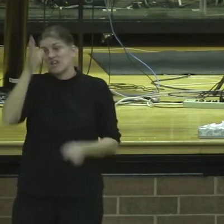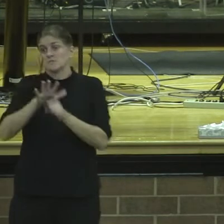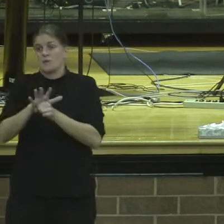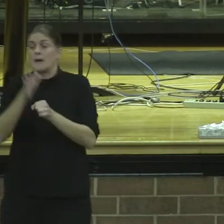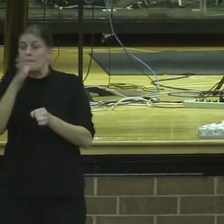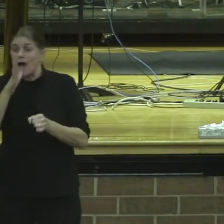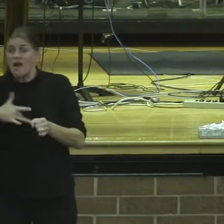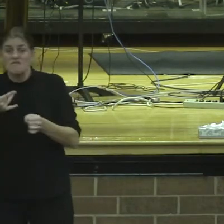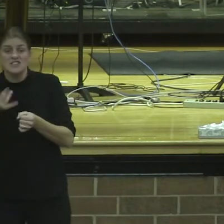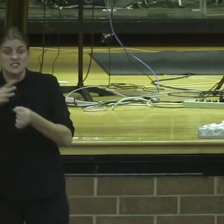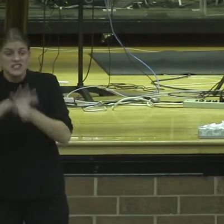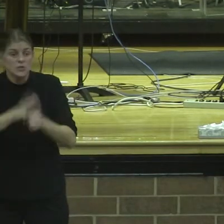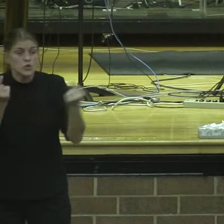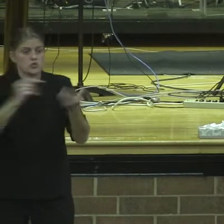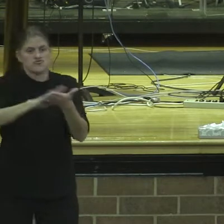would clean.